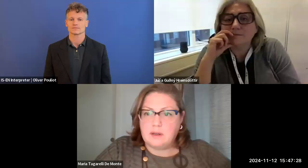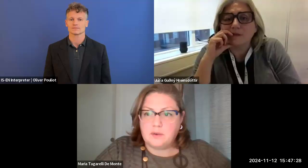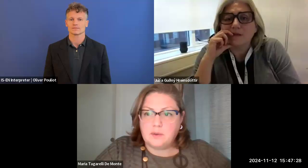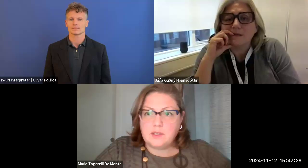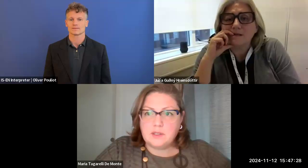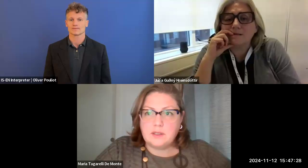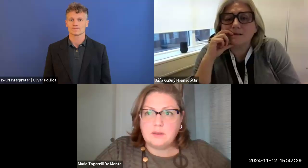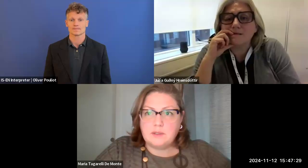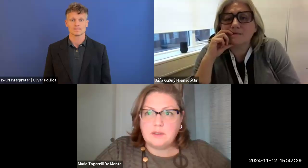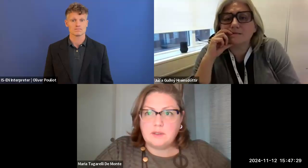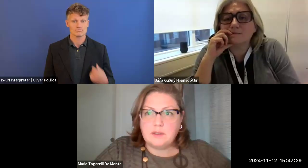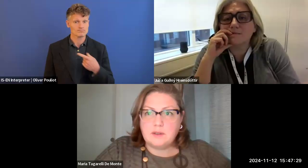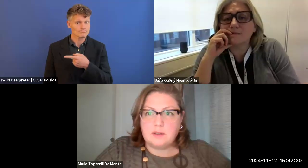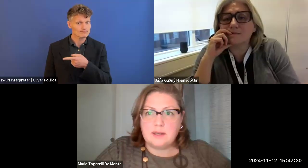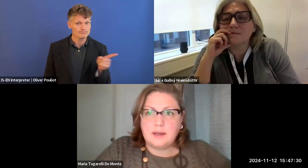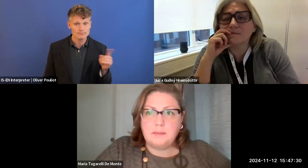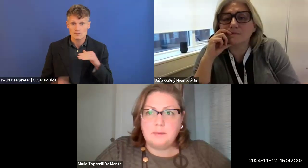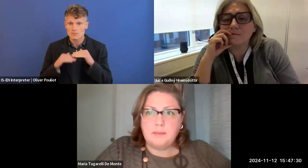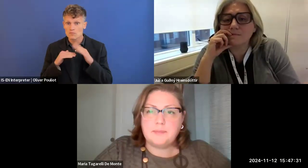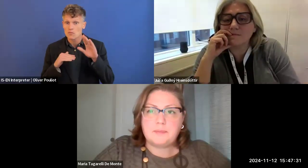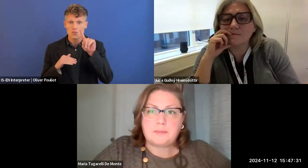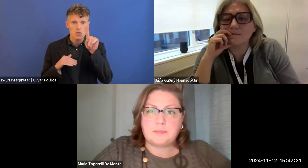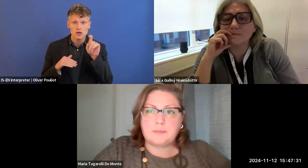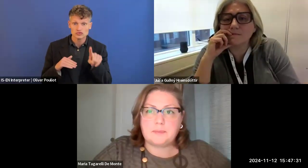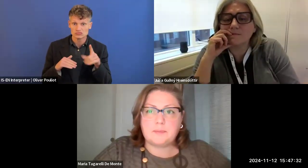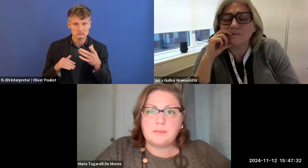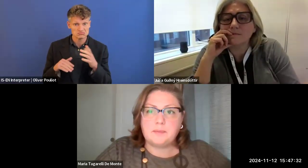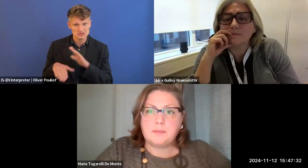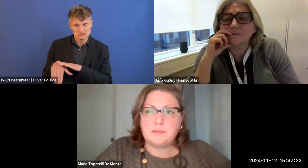If there are any other questions, we still have a little time.